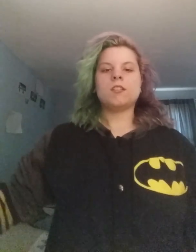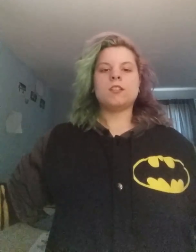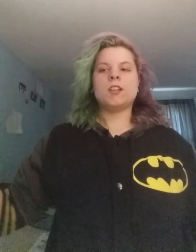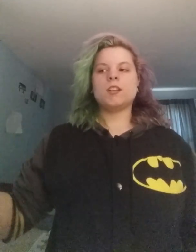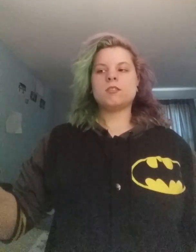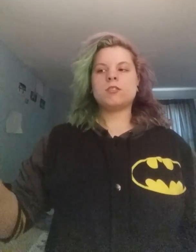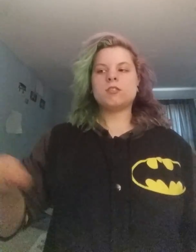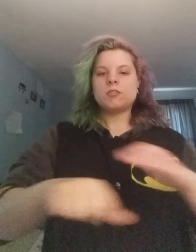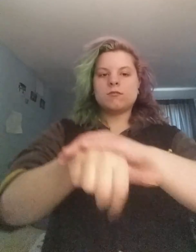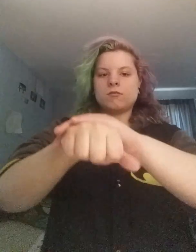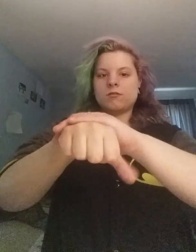it's